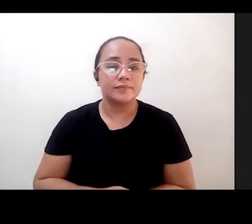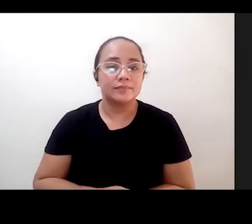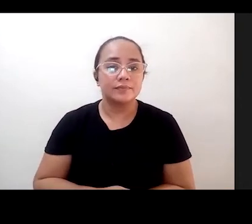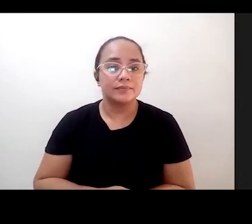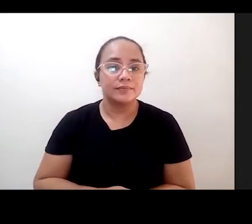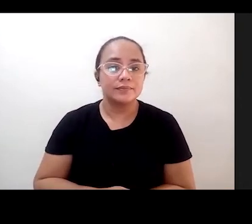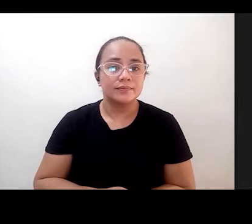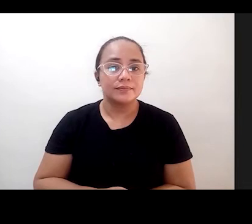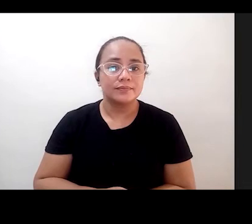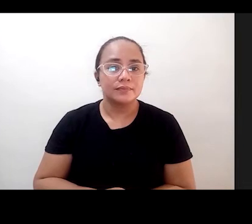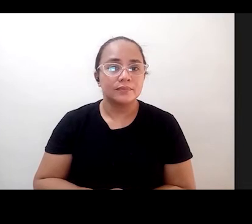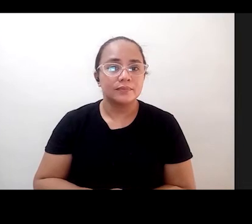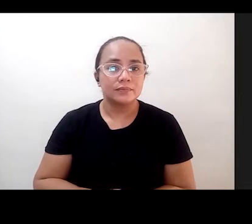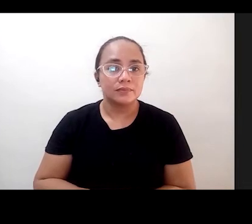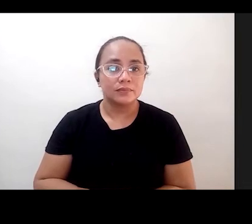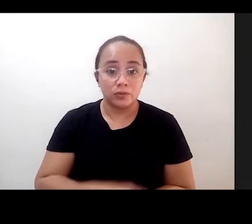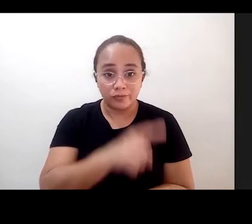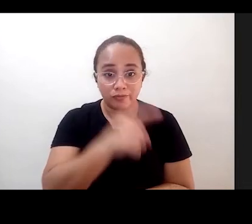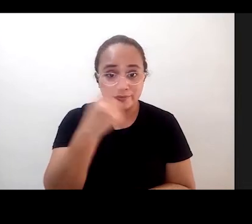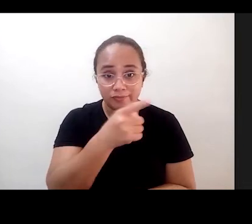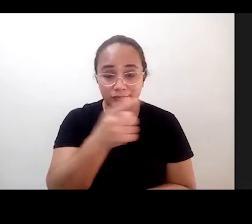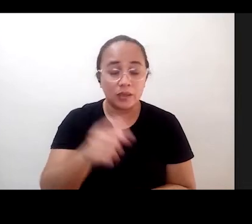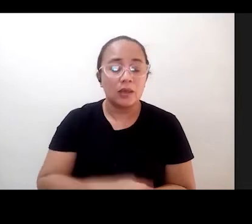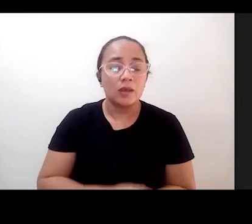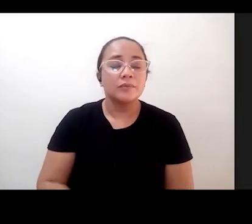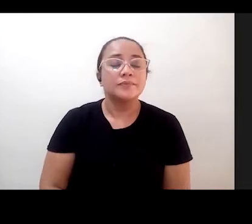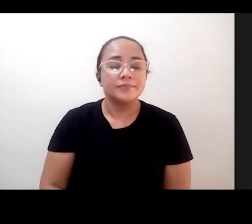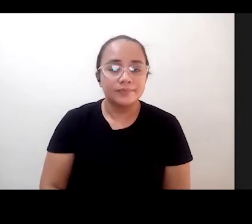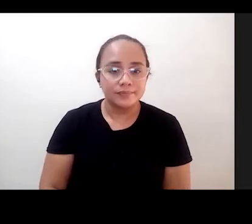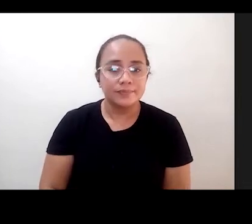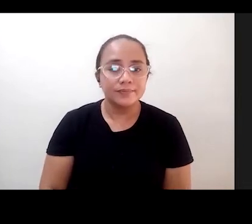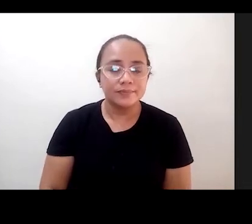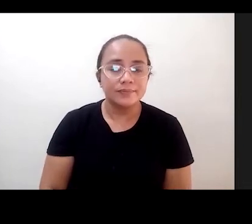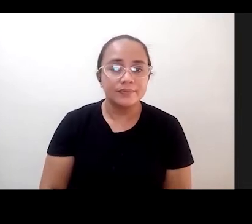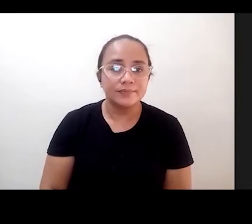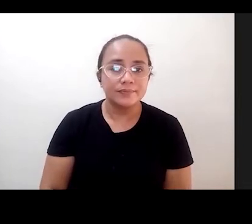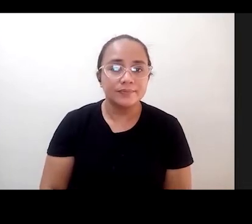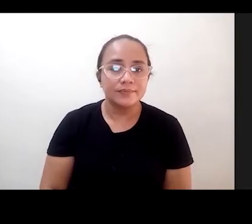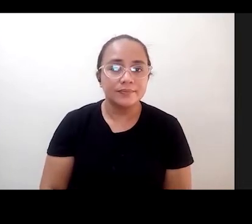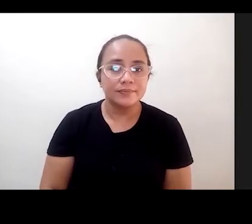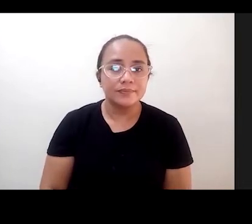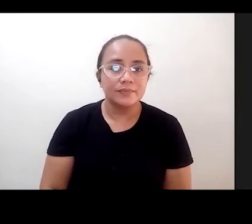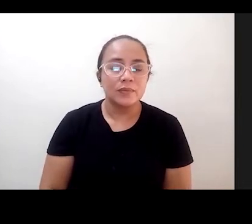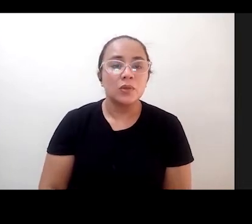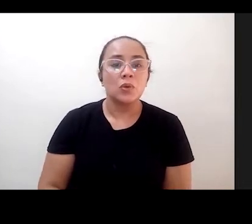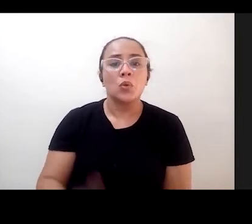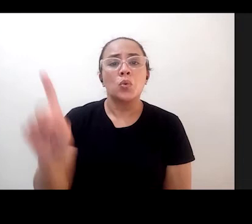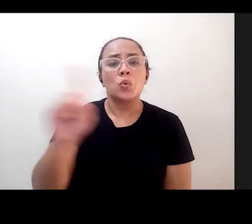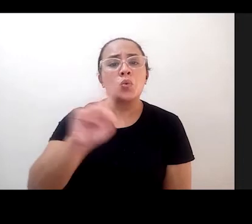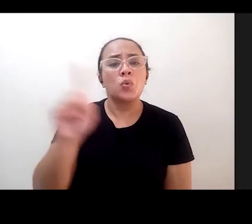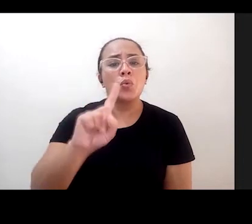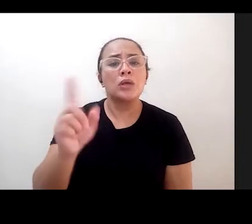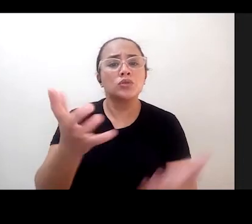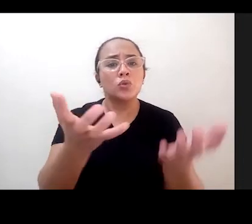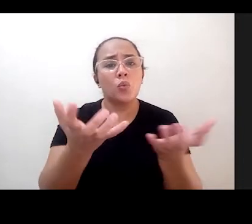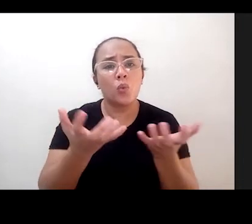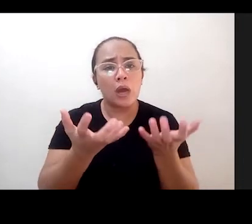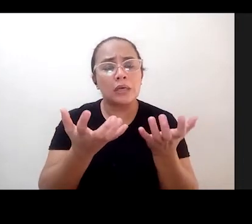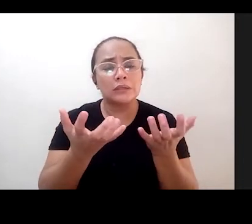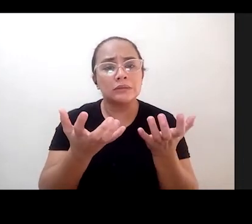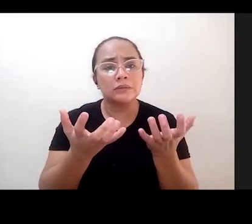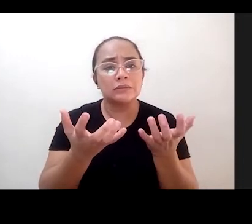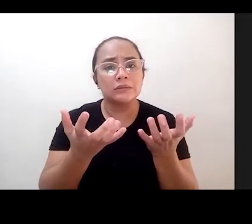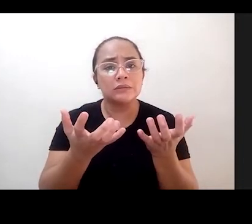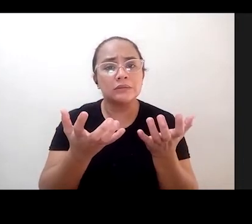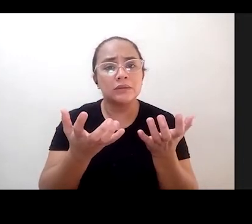for you all, what do you want lessons 1 to 5 teaching and 1 to 5